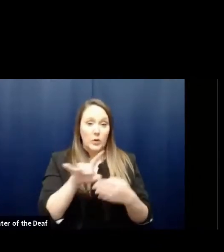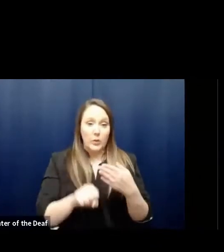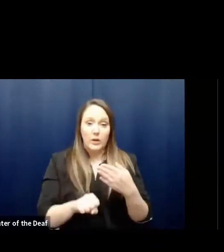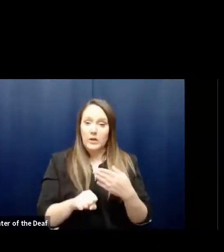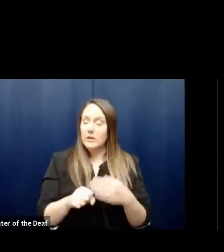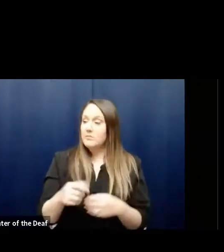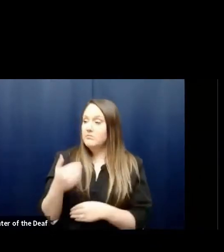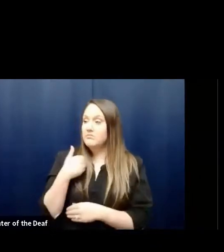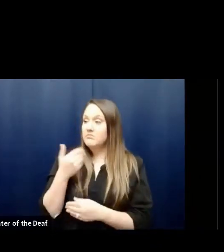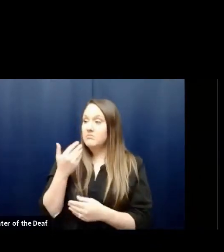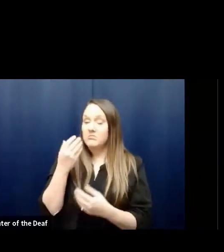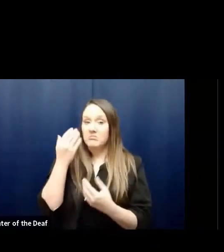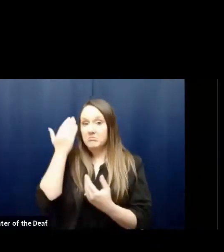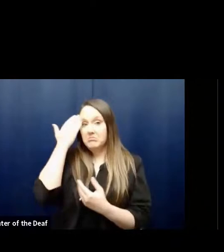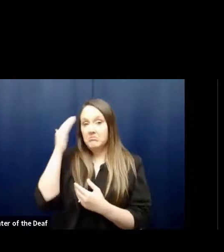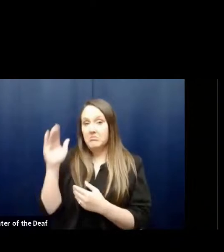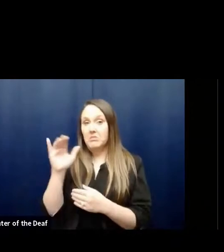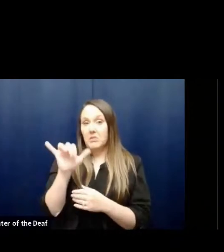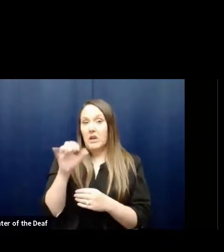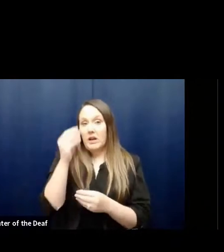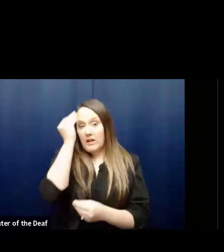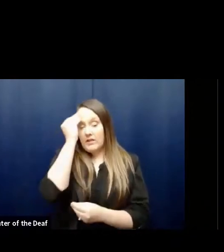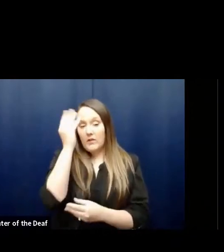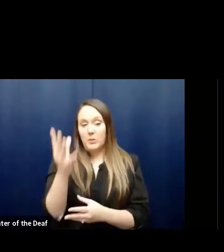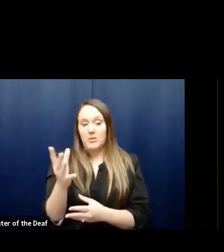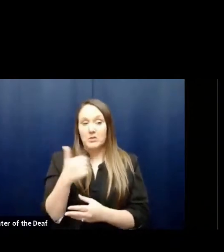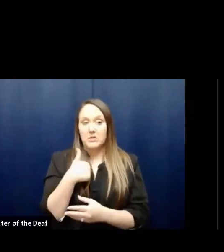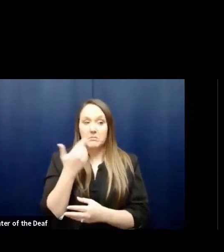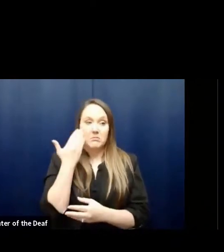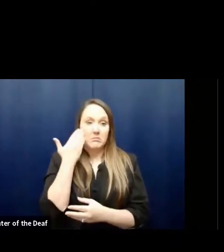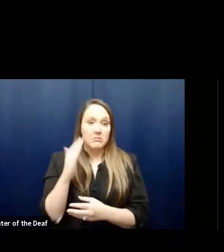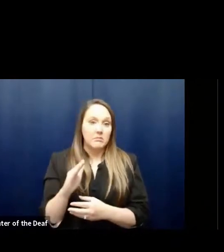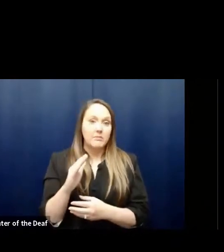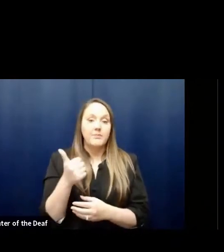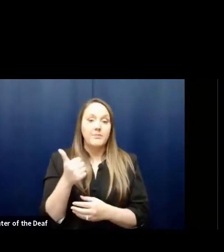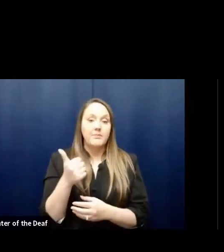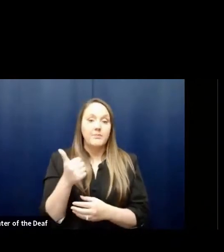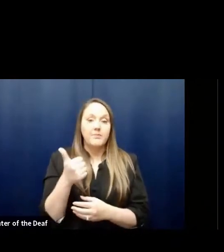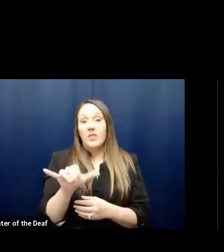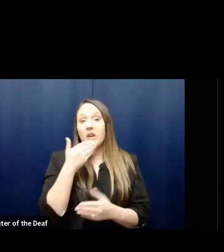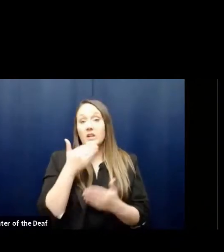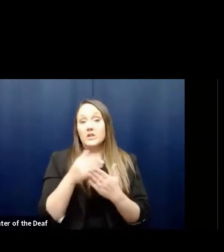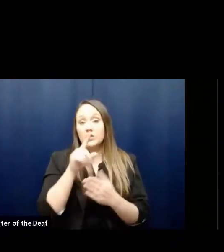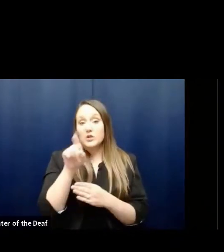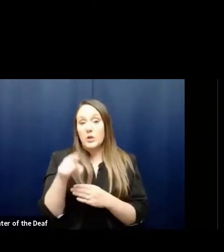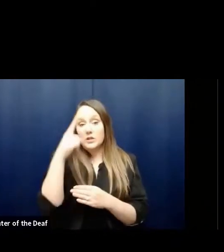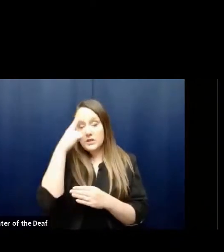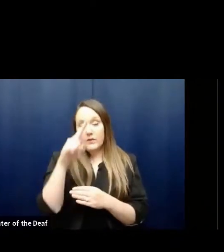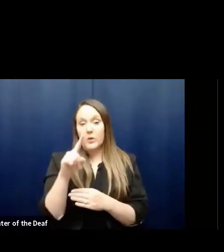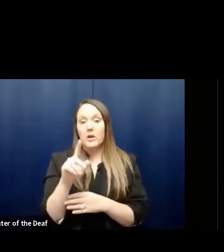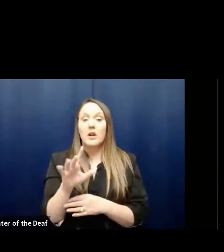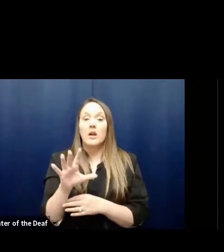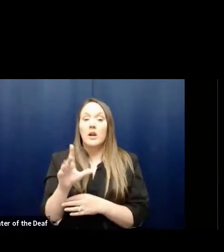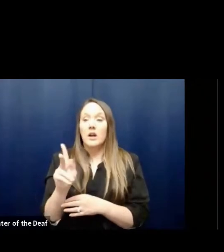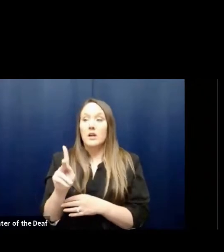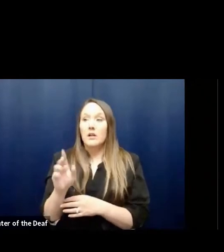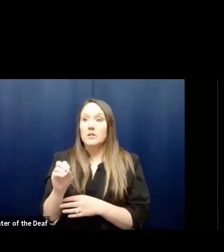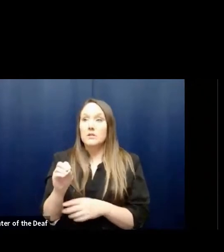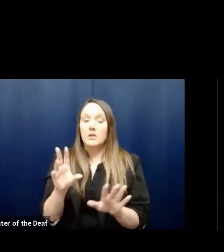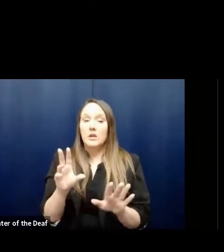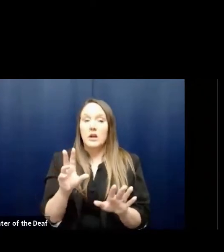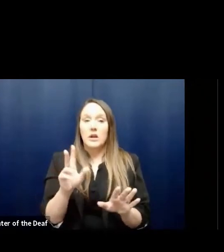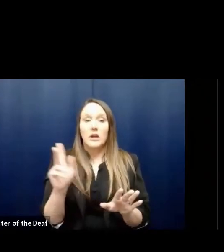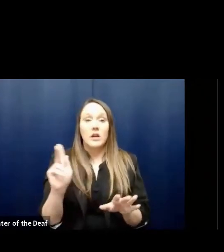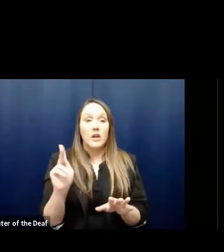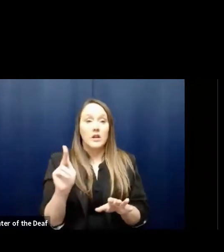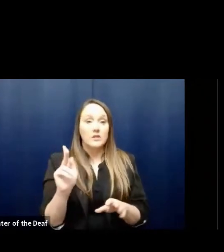I don't have that information. I'm not aware of any. Actually, that would be a great question for Knox County, not Knox County, Knoxville Police